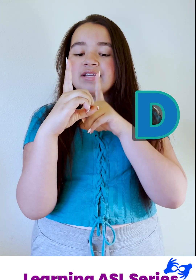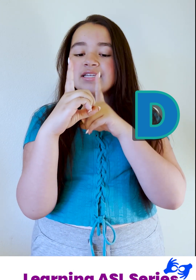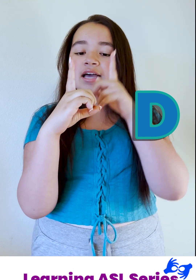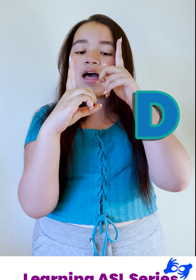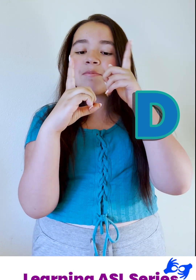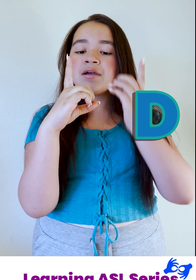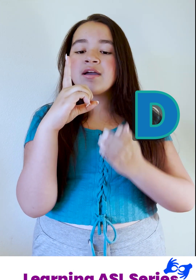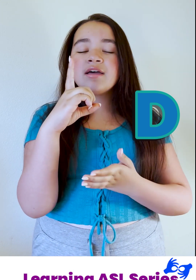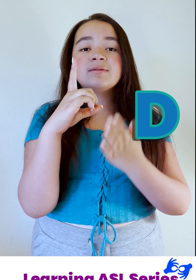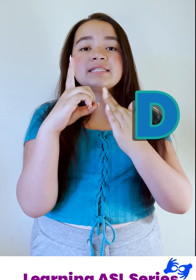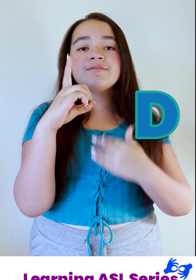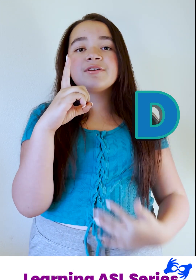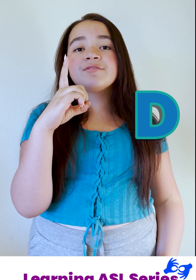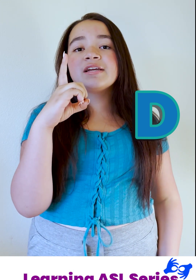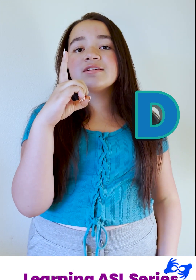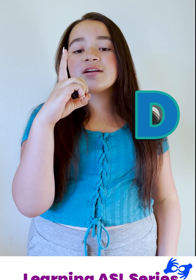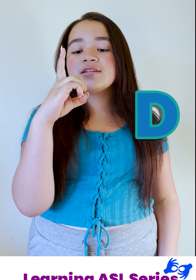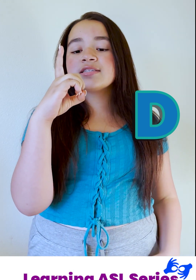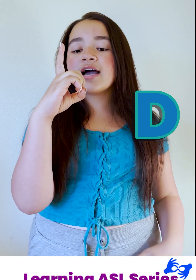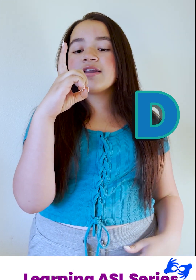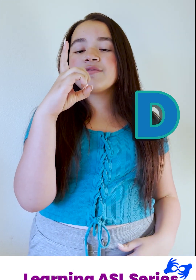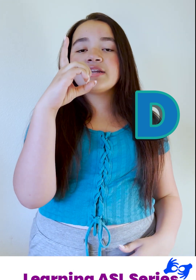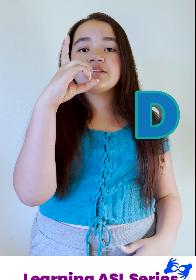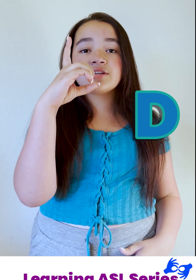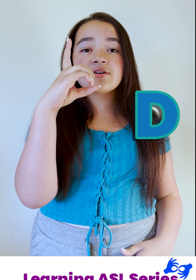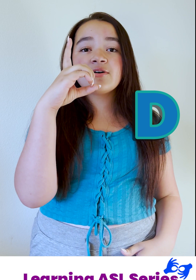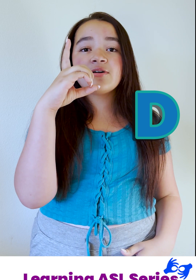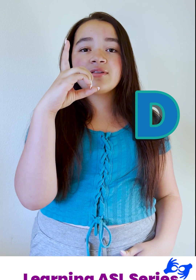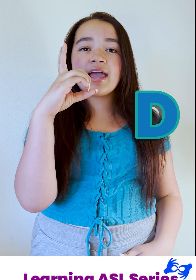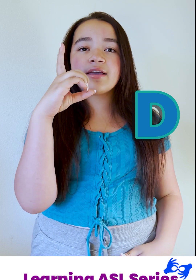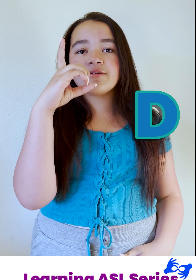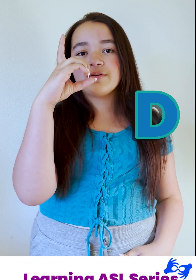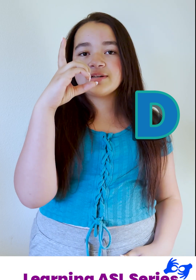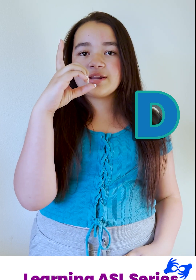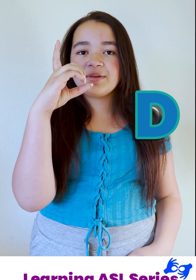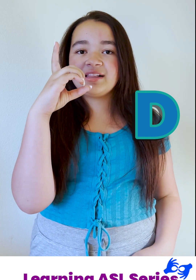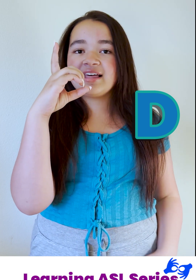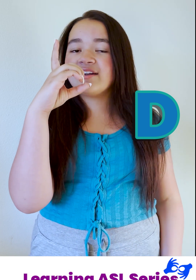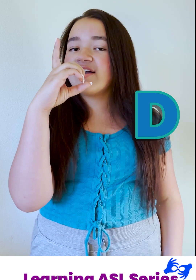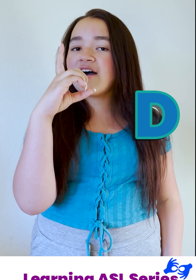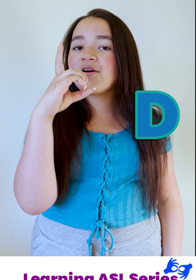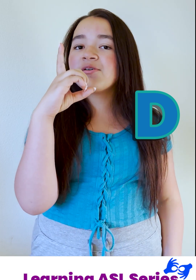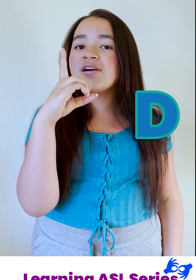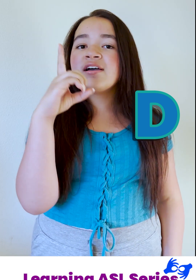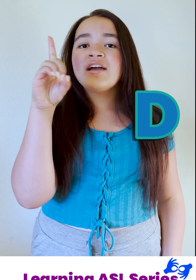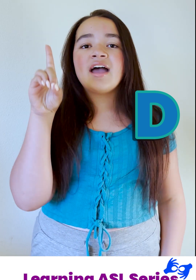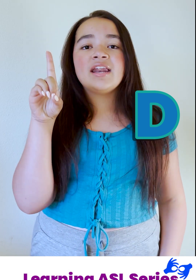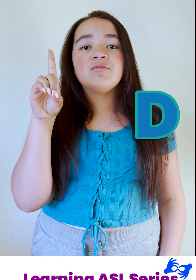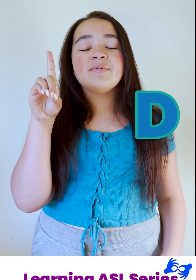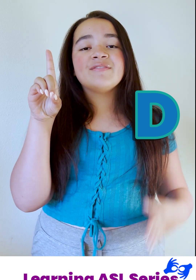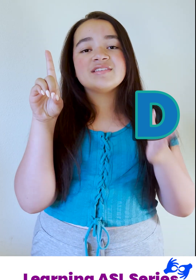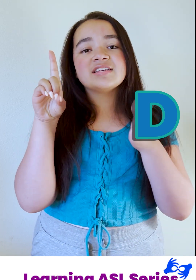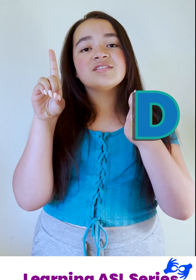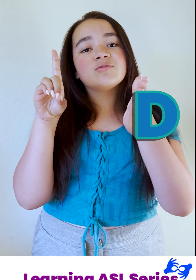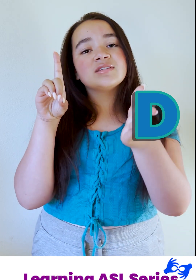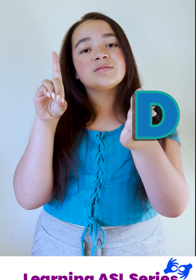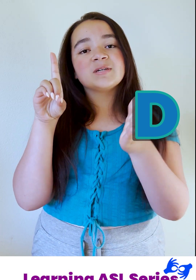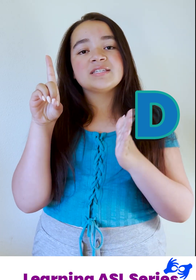facing up and the rest of your fingers are just kind of in a circle, like if you were shaping the letter O, and it would be facing towards the person